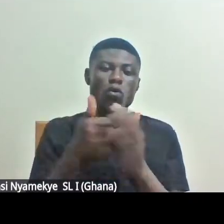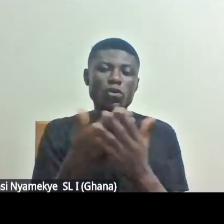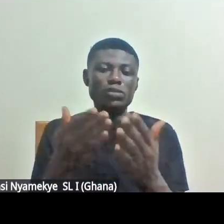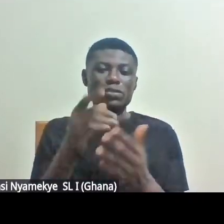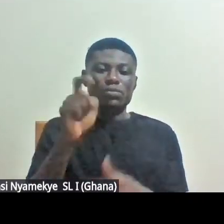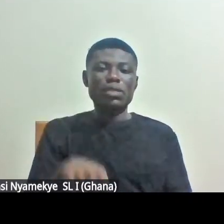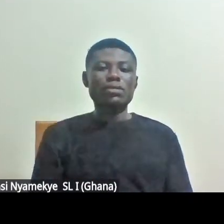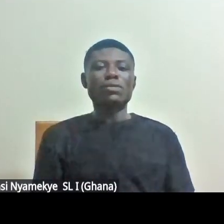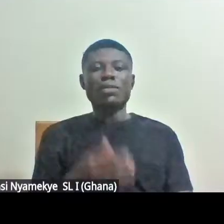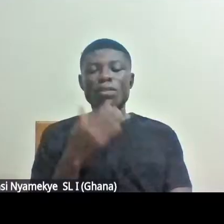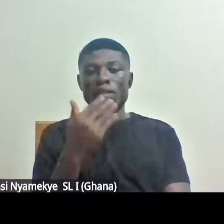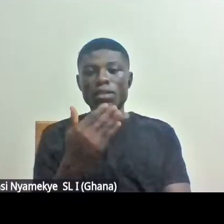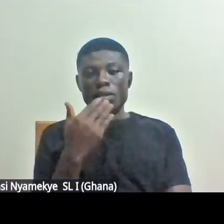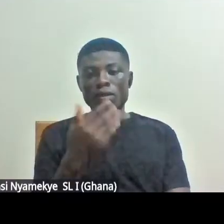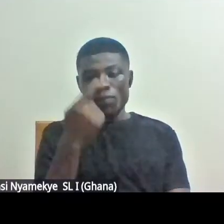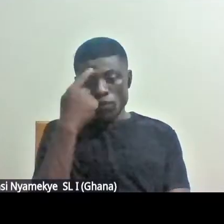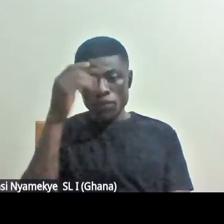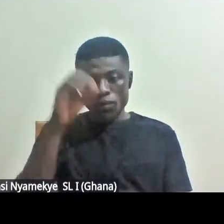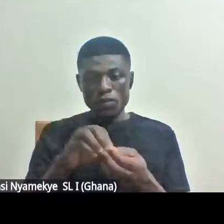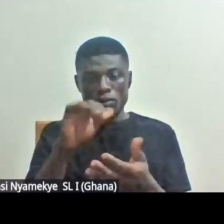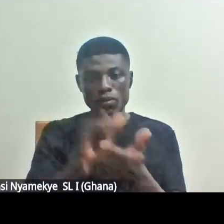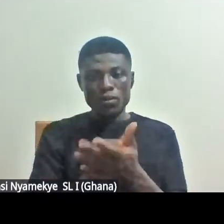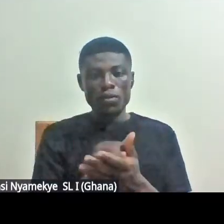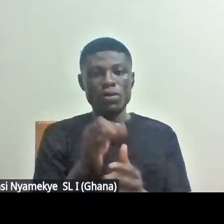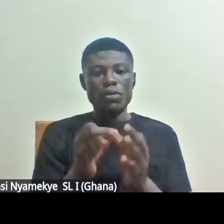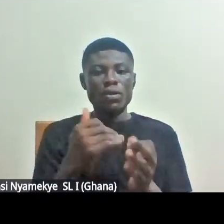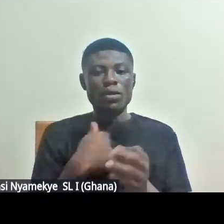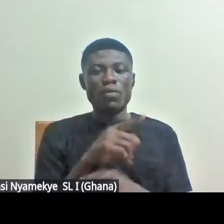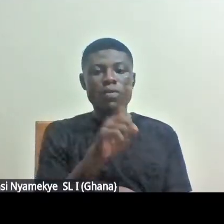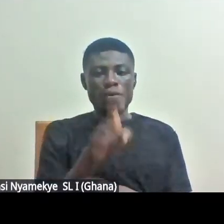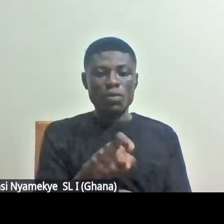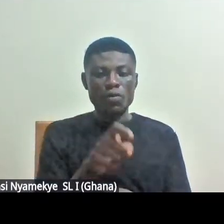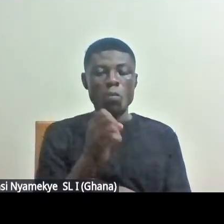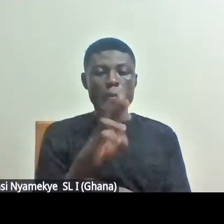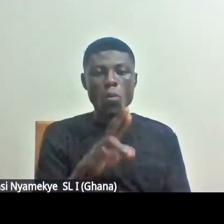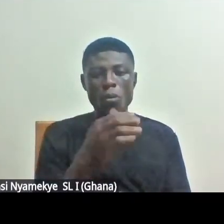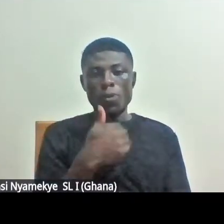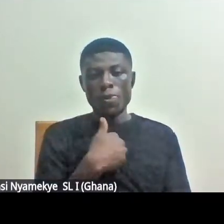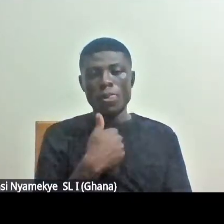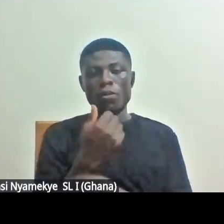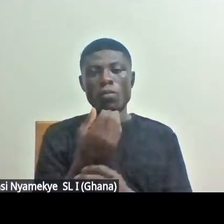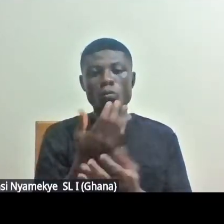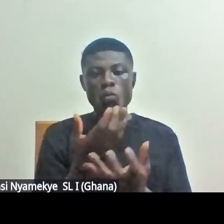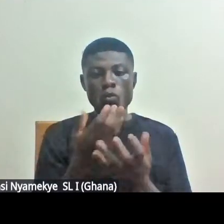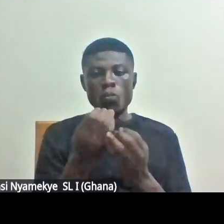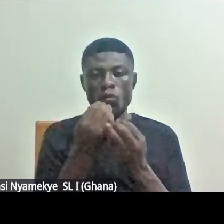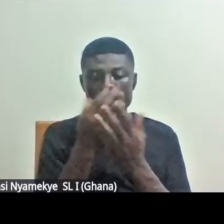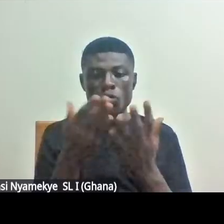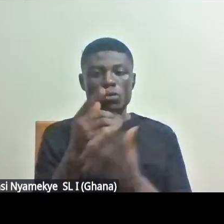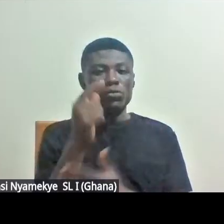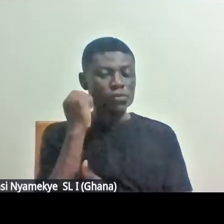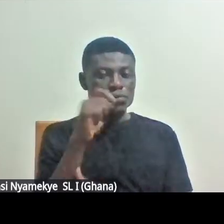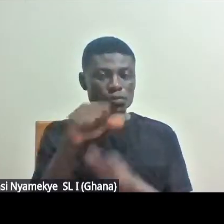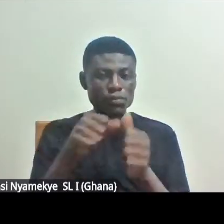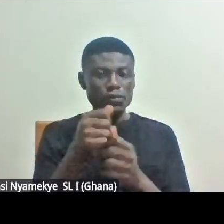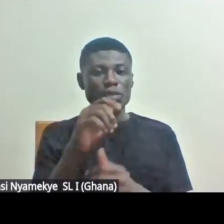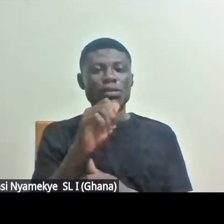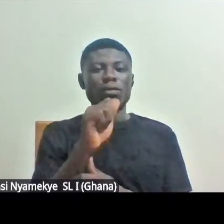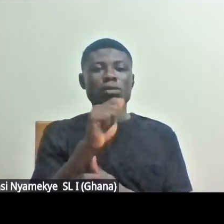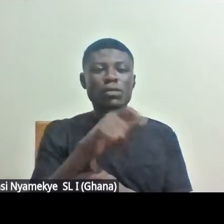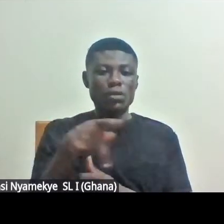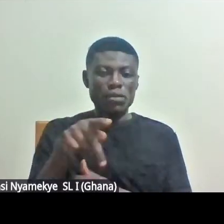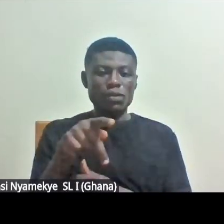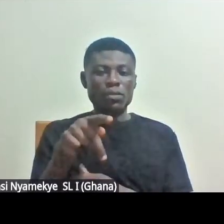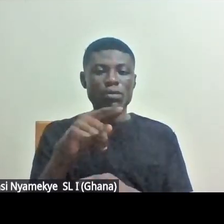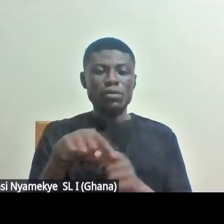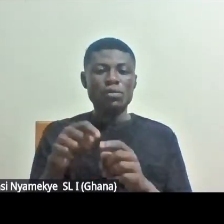Thank you so much for adding that. So if you have a question or you want to share a testimonial about any of the apps and you don't want to type